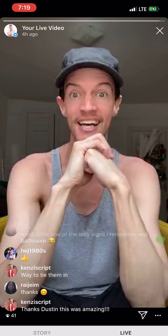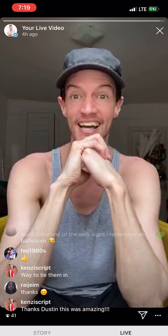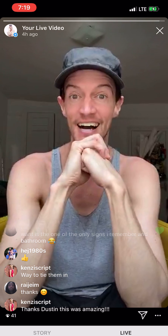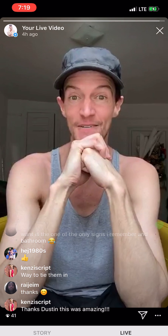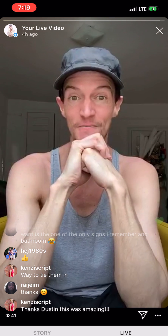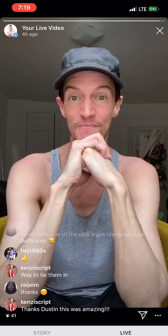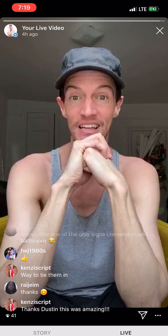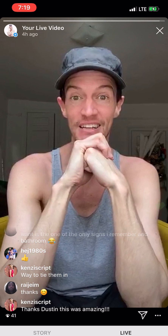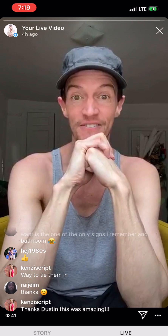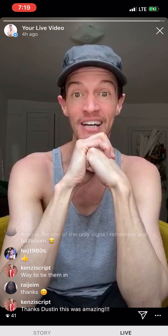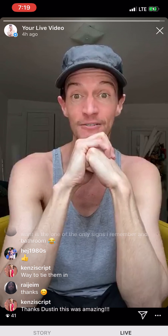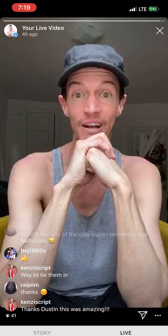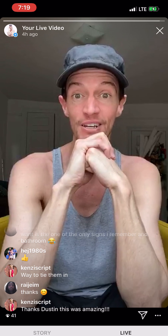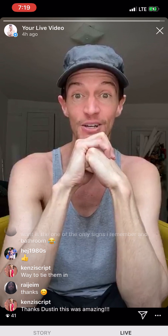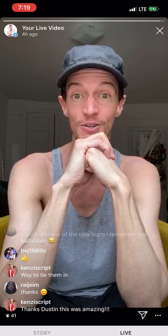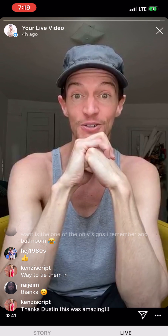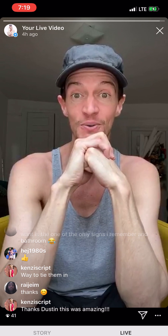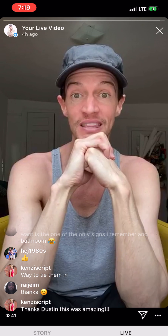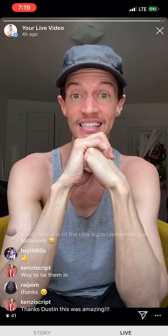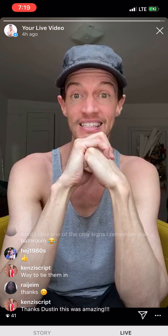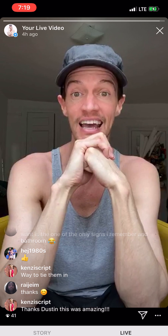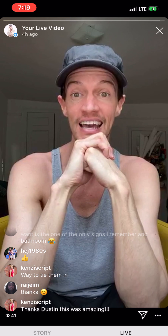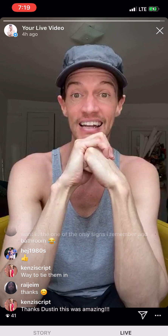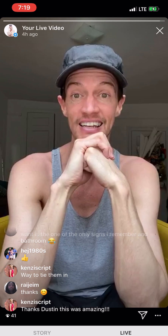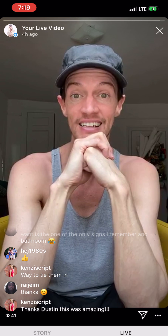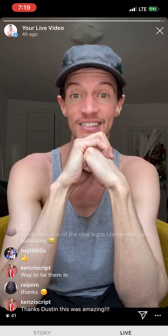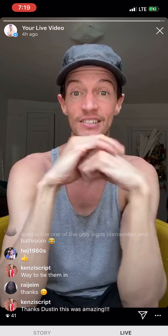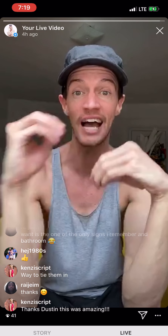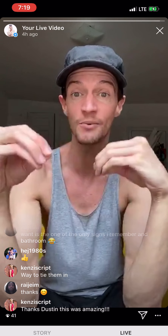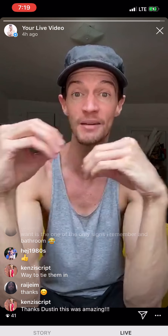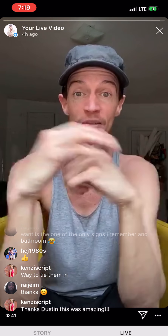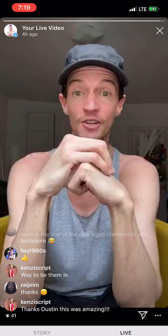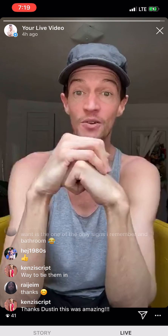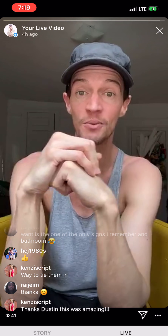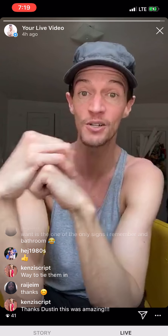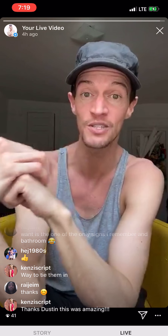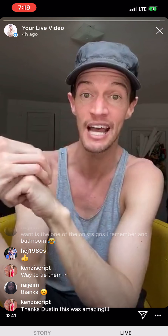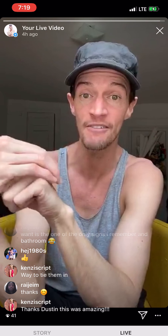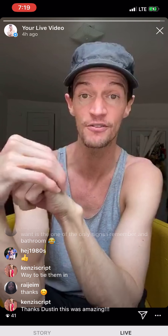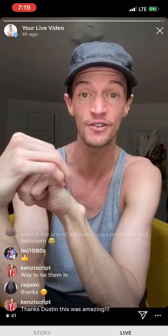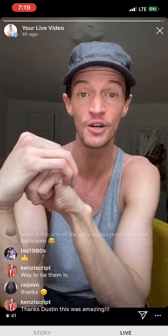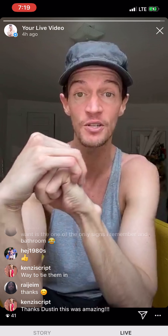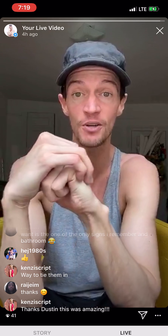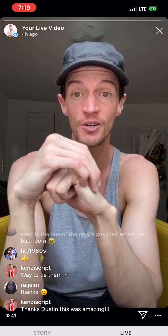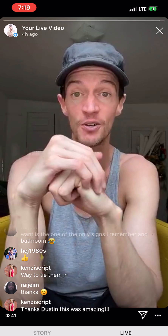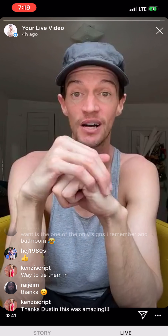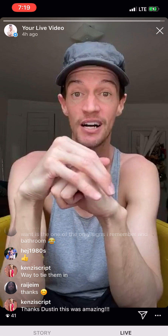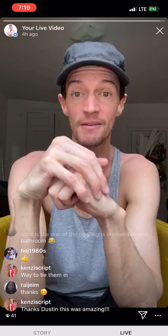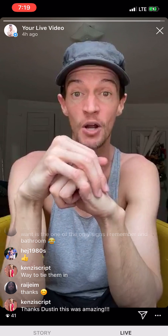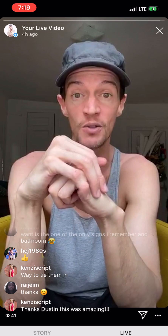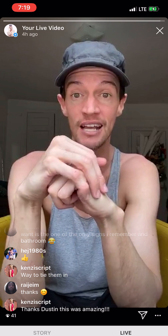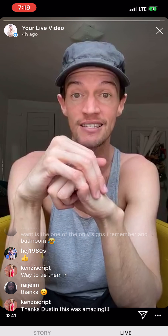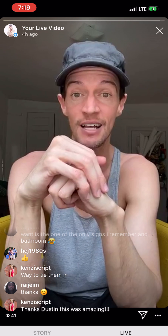Um, find a friend who's doing this and sign with them. If you know someone who's deaf or if you know someone who, um, knows ASL,